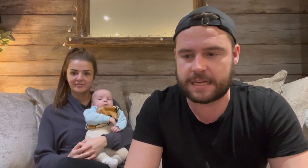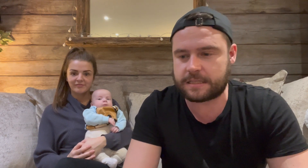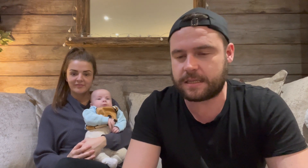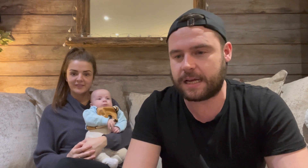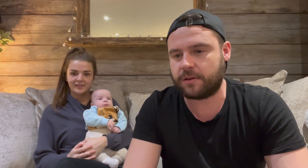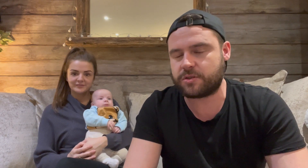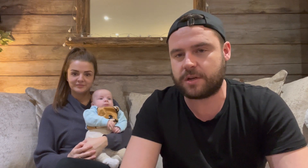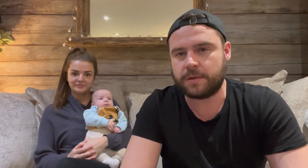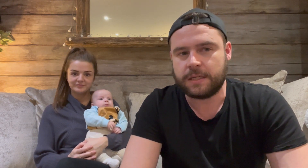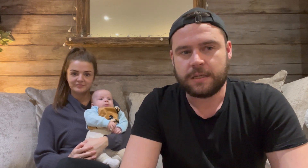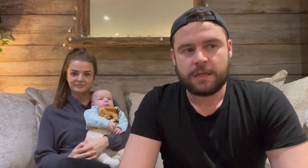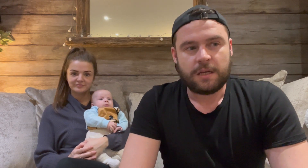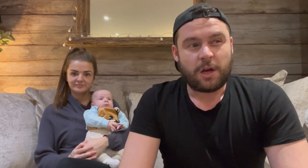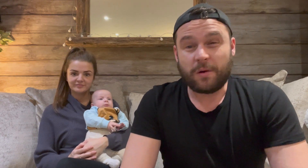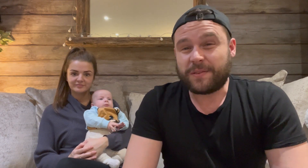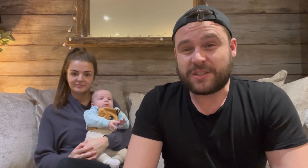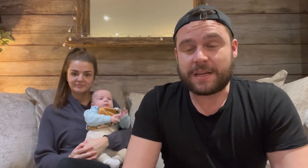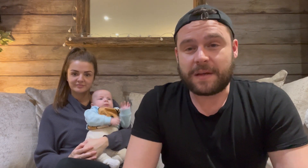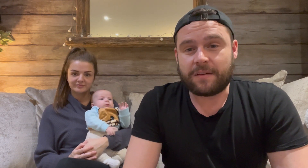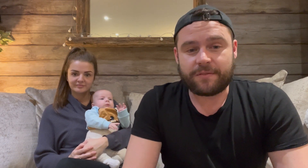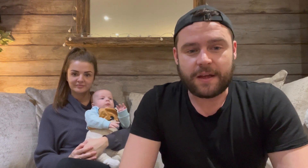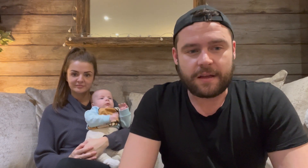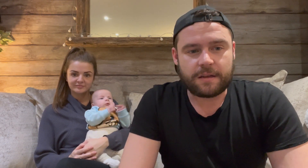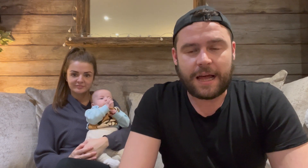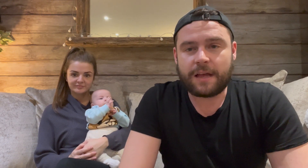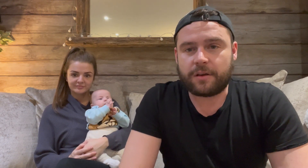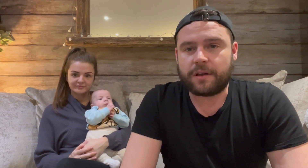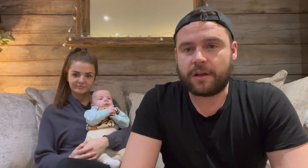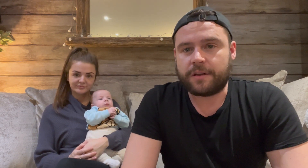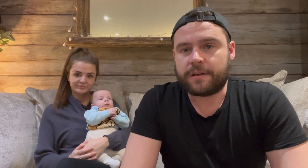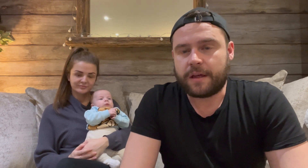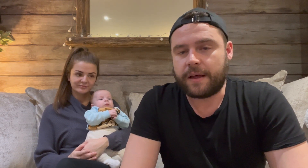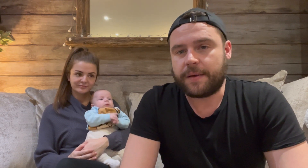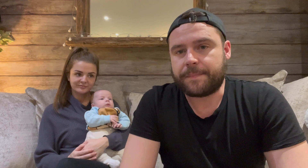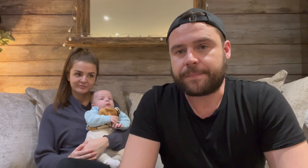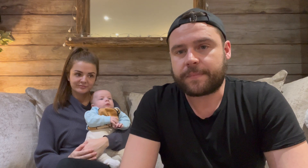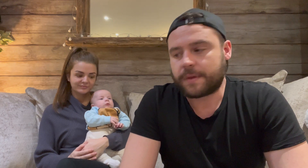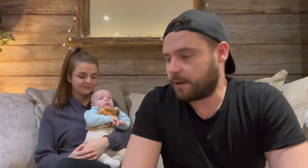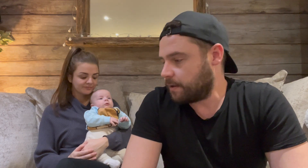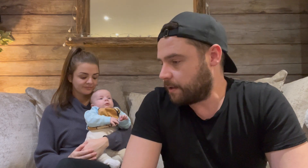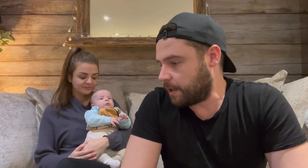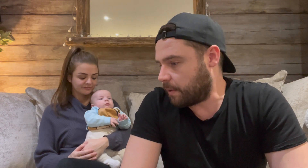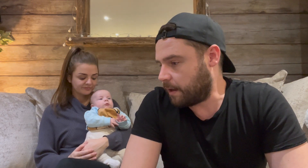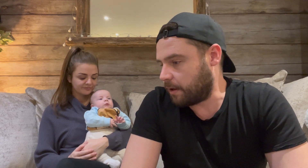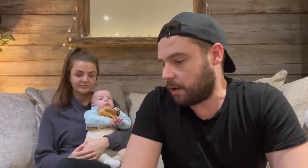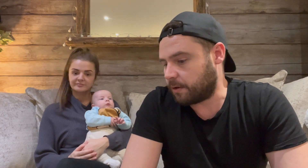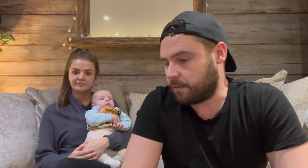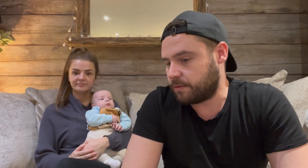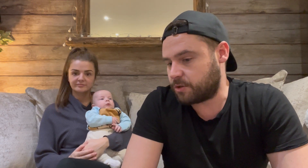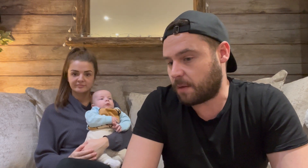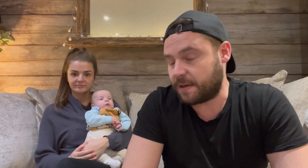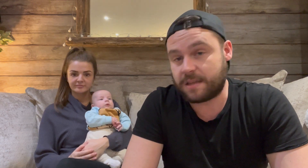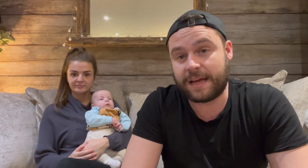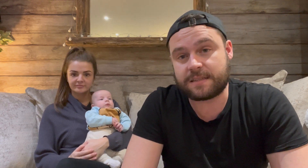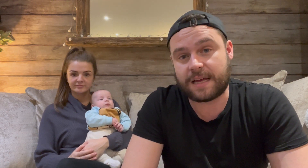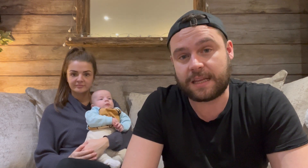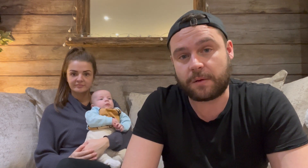guys, and also hopefully shed a bit of light on you know, on topics like sign language